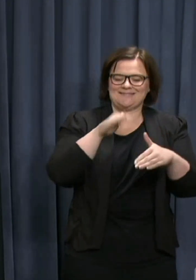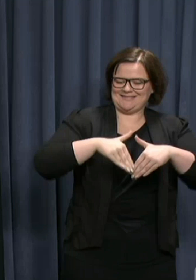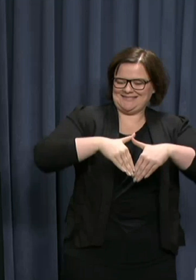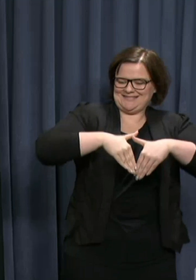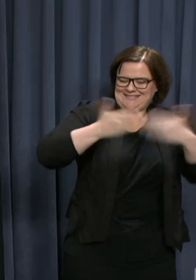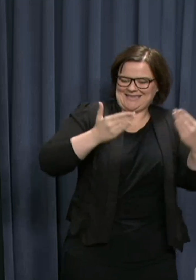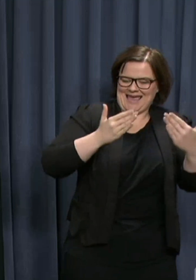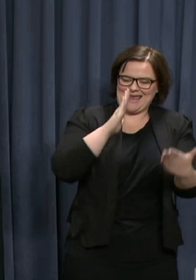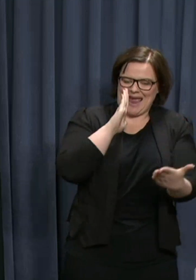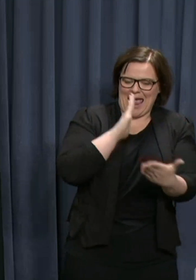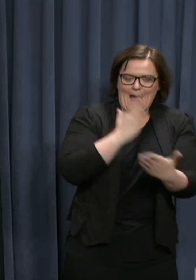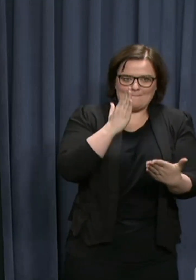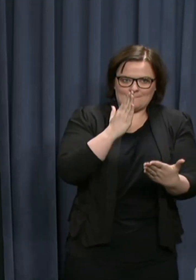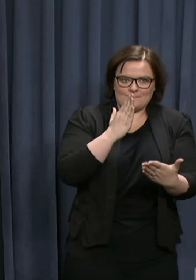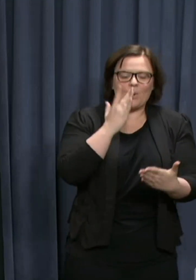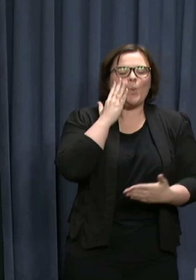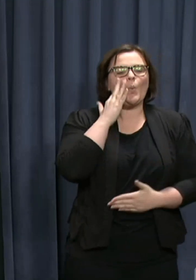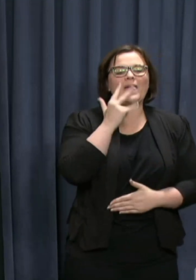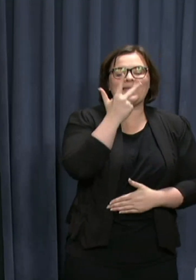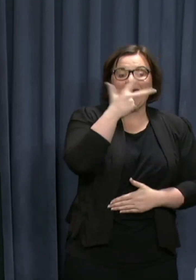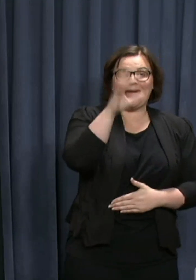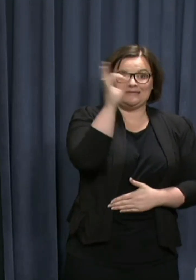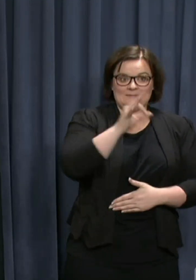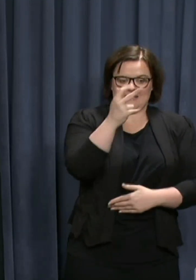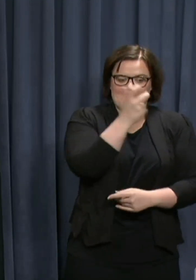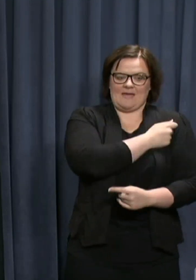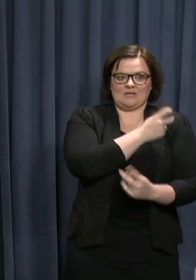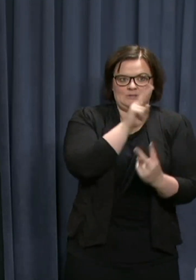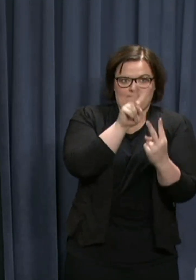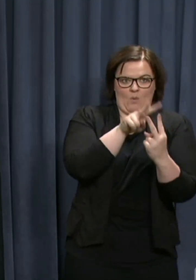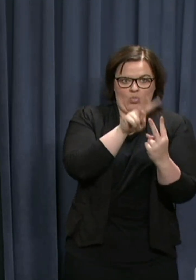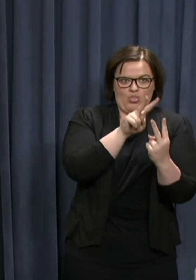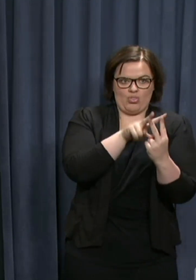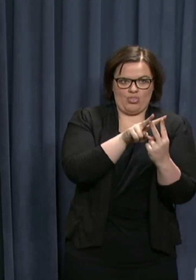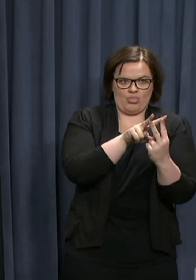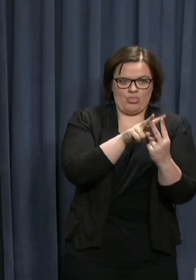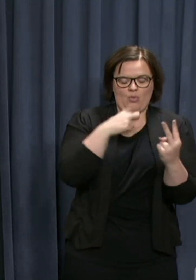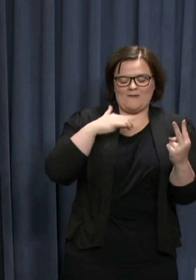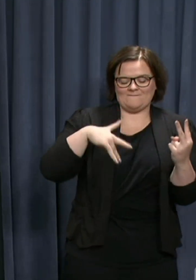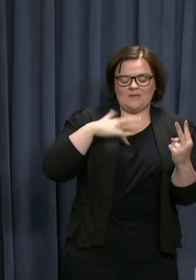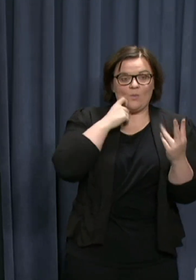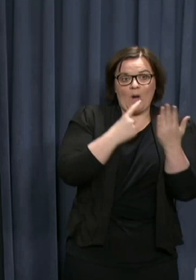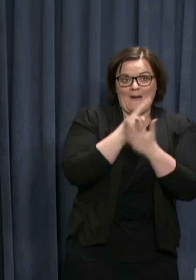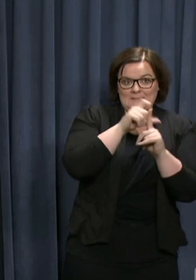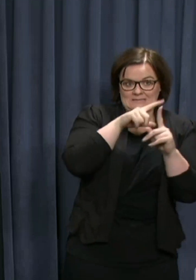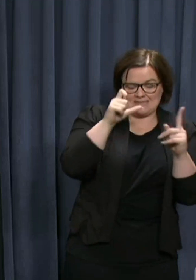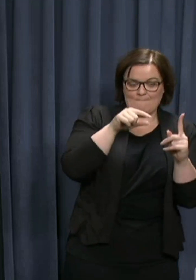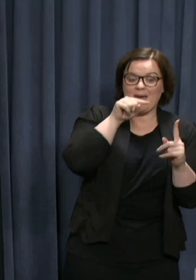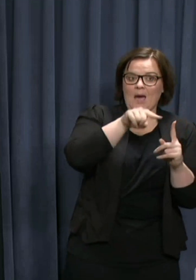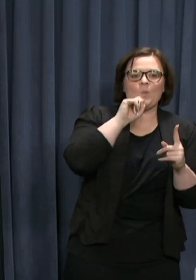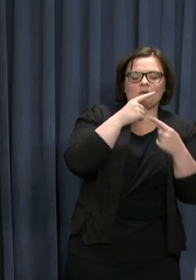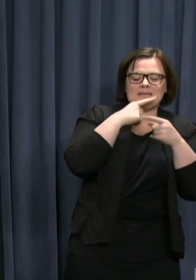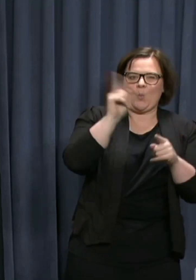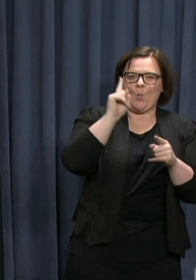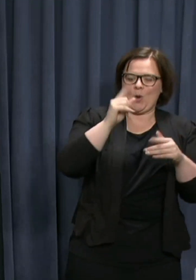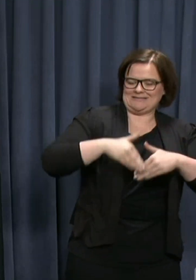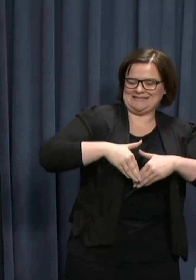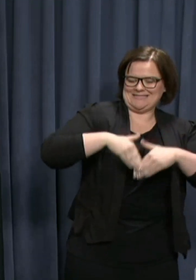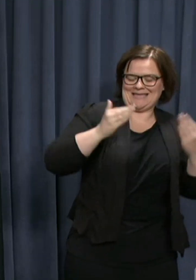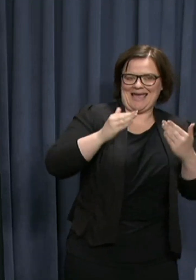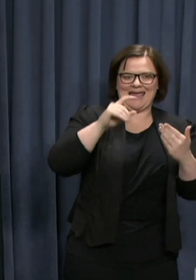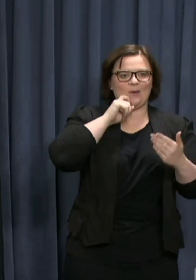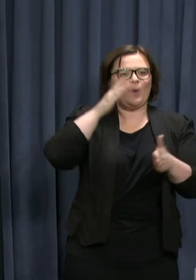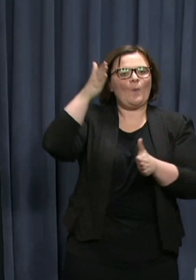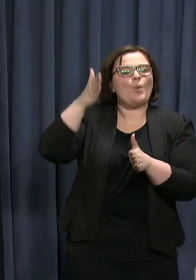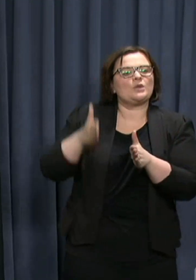dose vaccination rate of 80%. That's expected to be reached in December. As far as the world standards